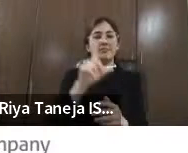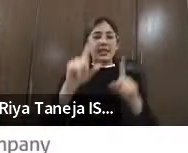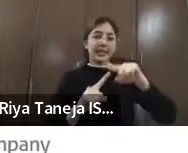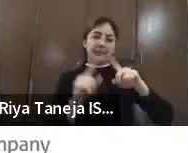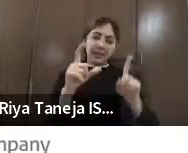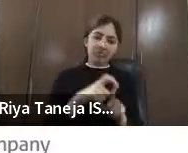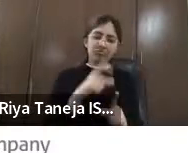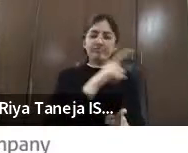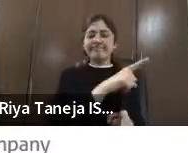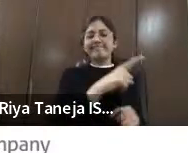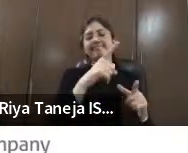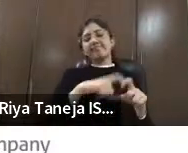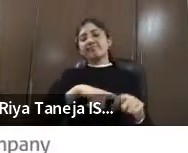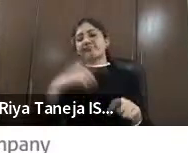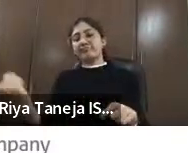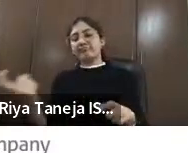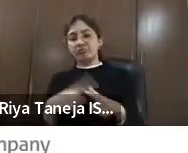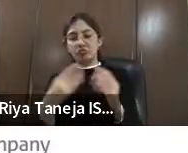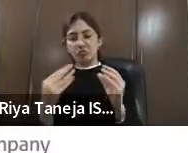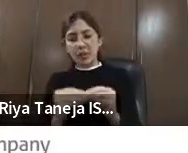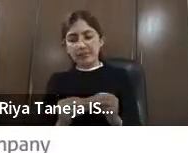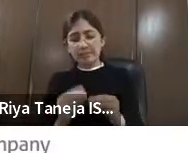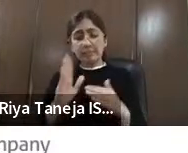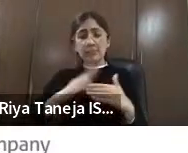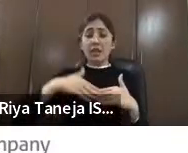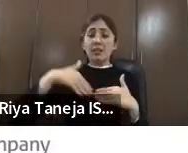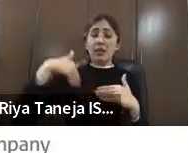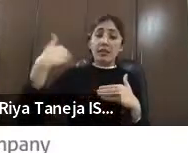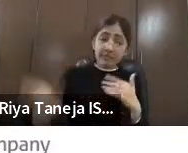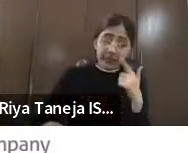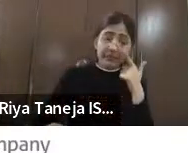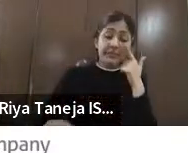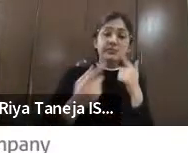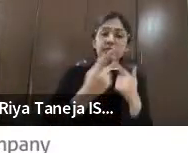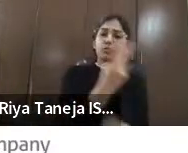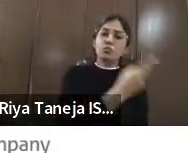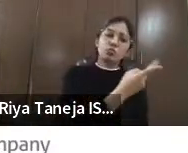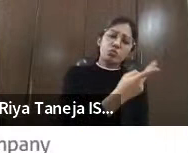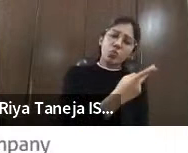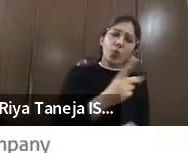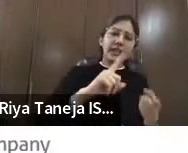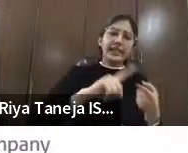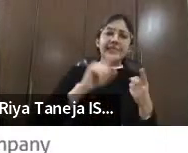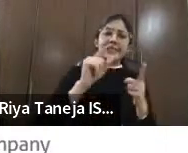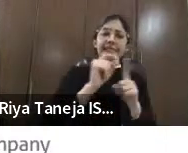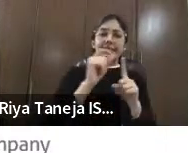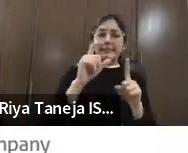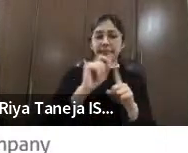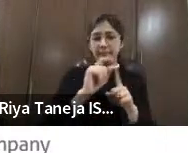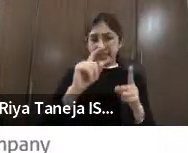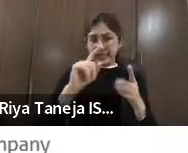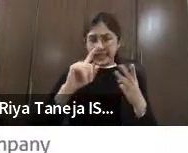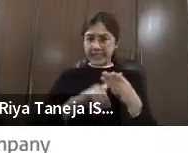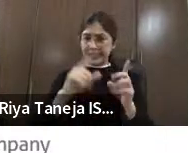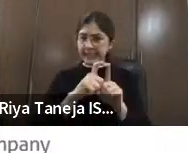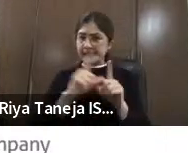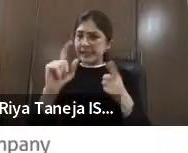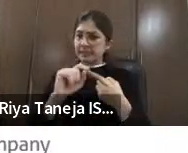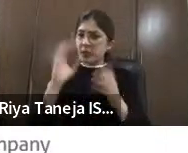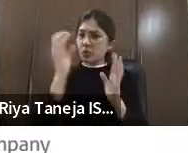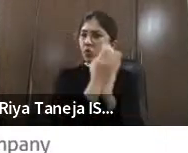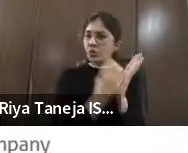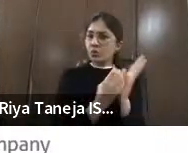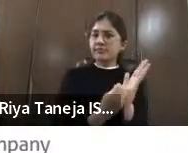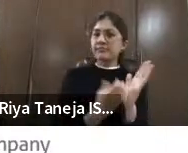had to leave his job. Thereafter, both of them did the EDP course from NSIC Okhla through